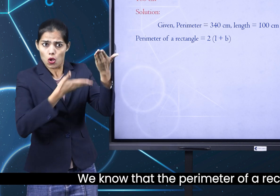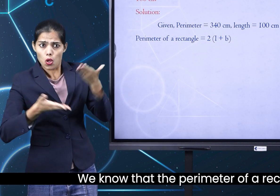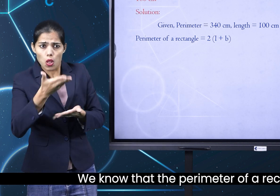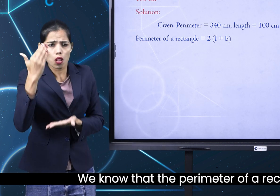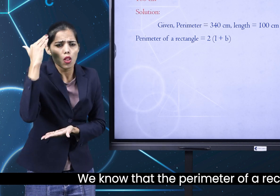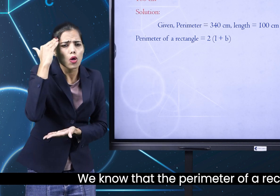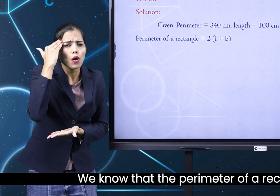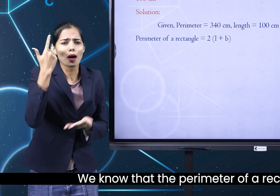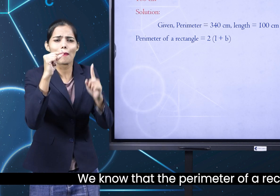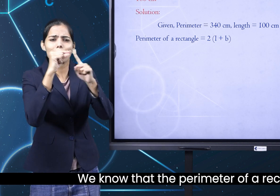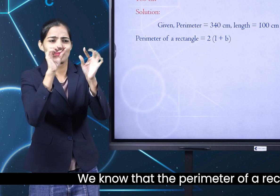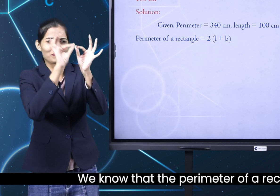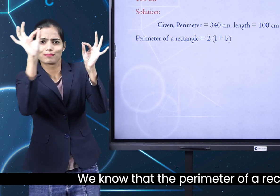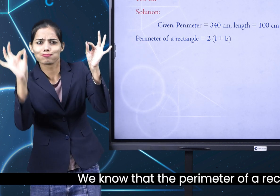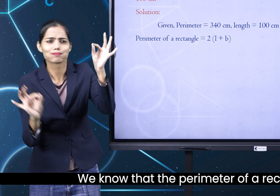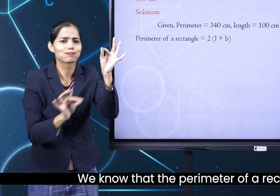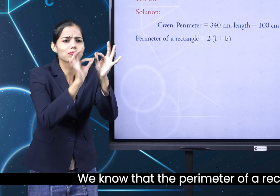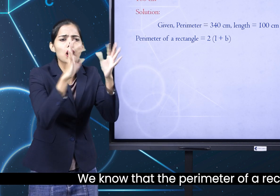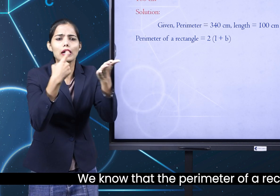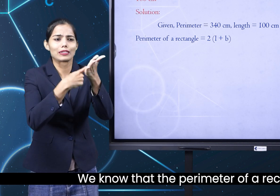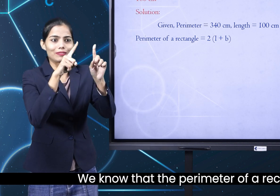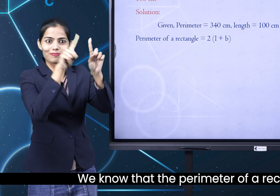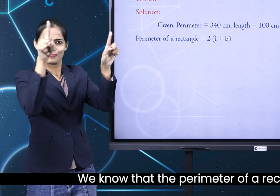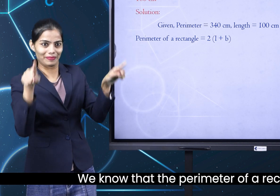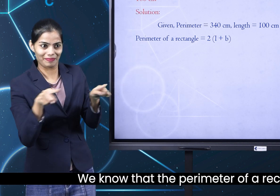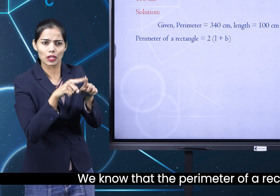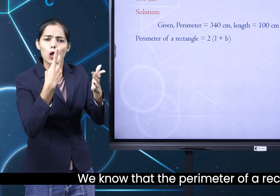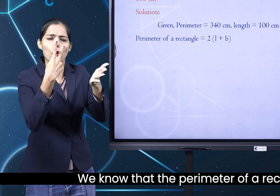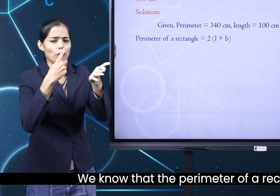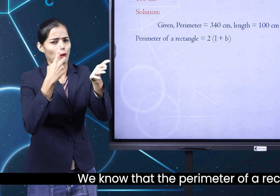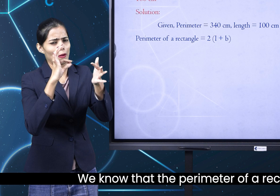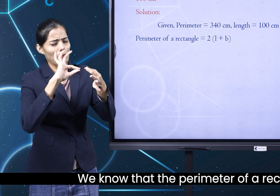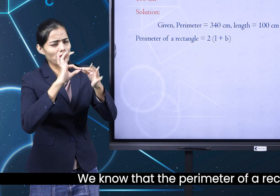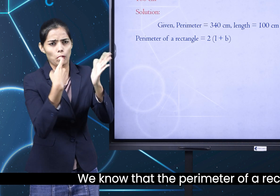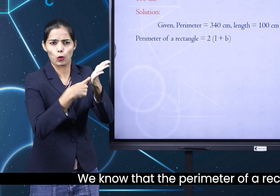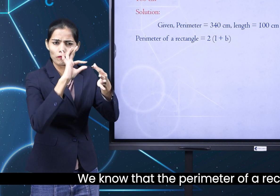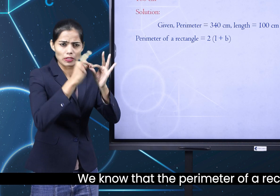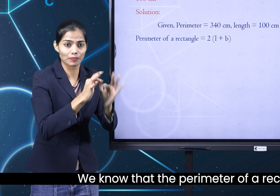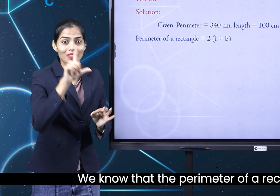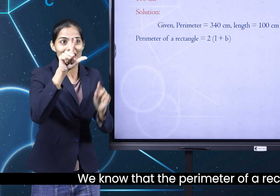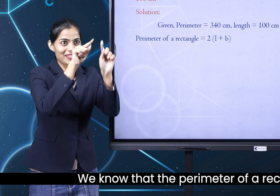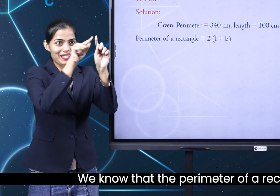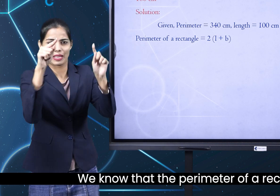We know that the perimeter of a rectangle is equal to 2 into length plus breadth.